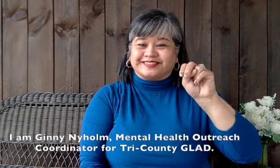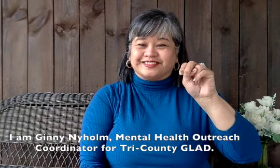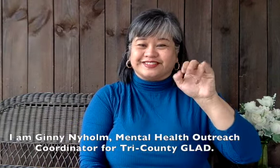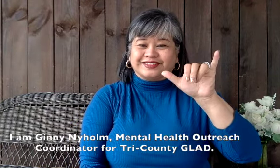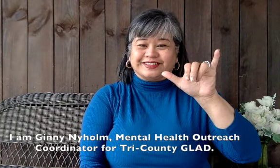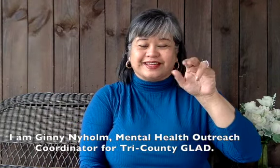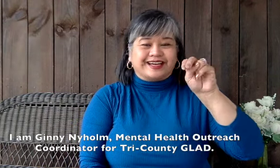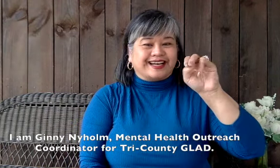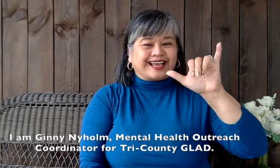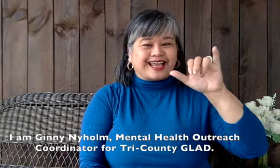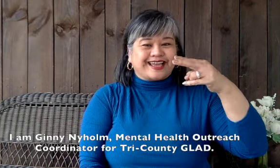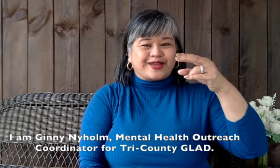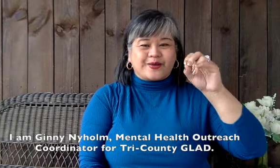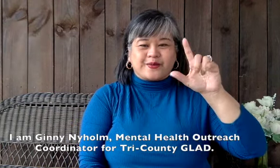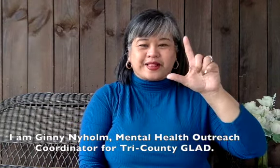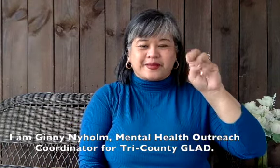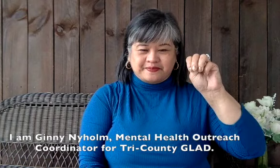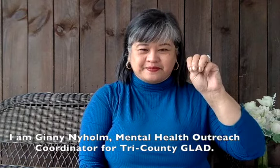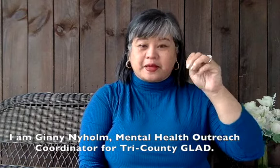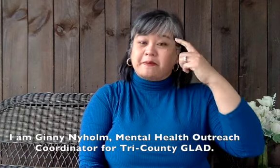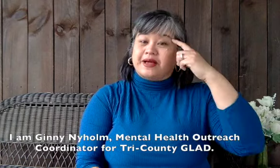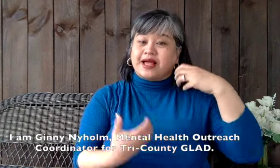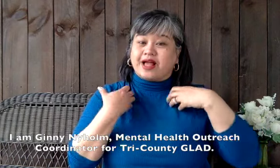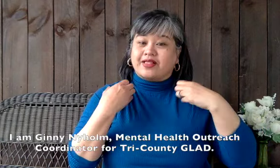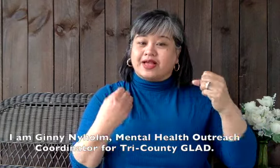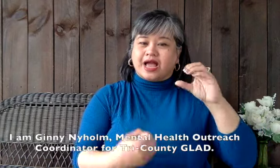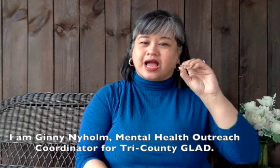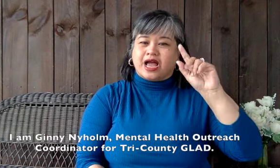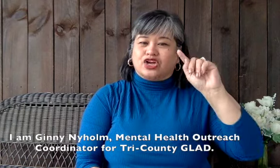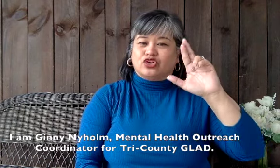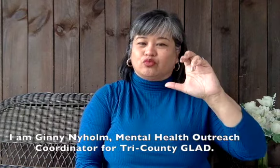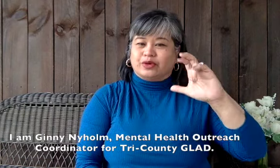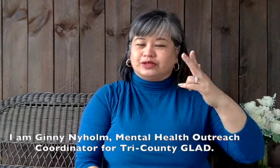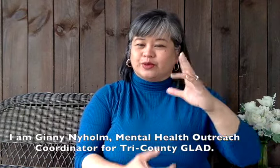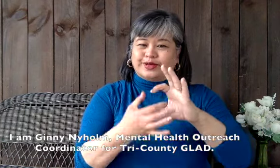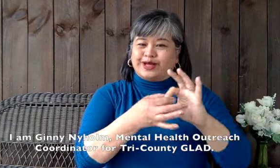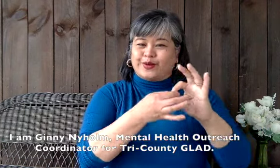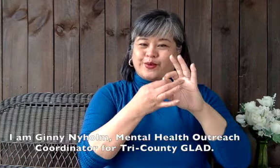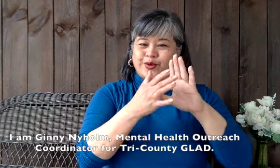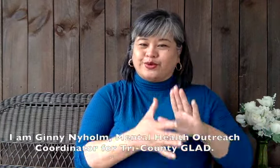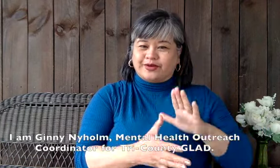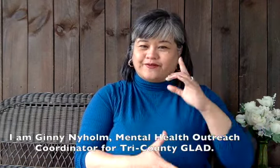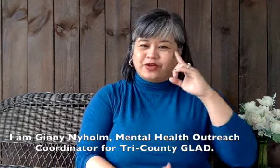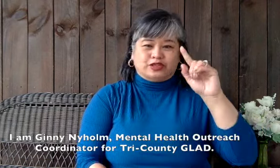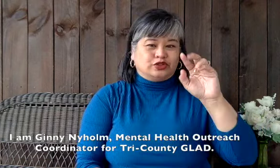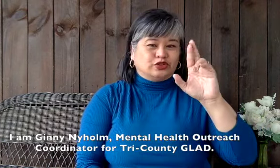I'm Judy Nyholm, the Mental Health Outreach Coordinator for Tri-County GLAD.